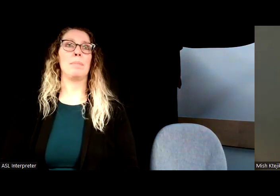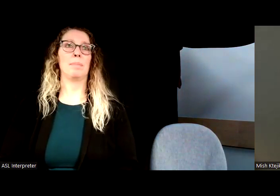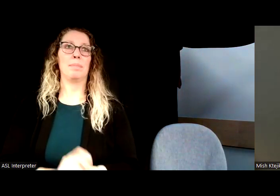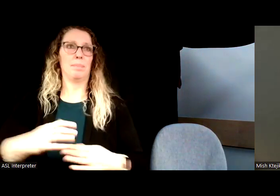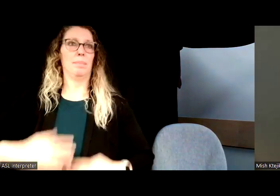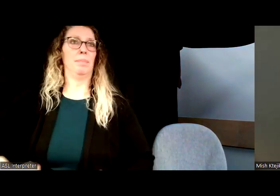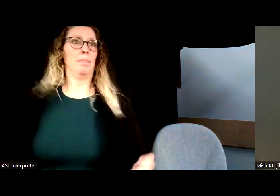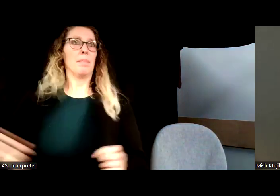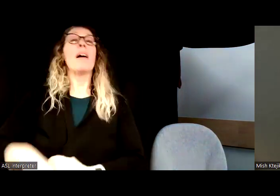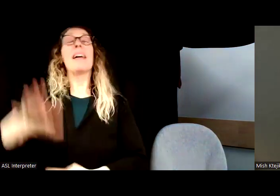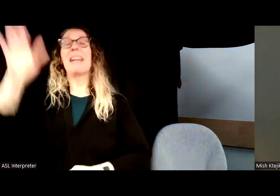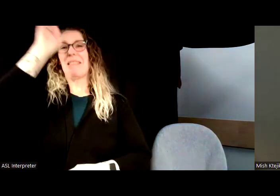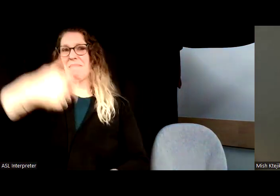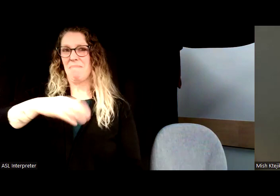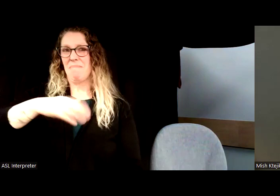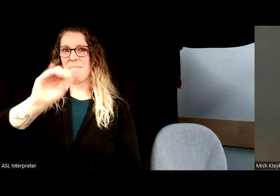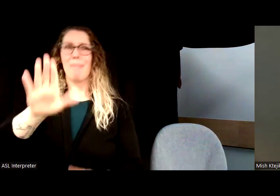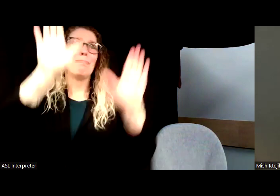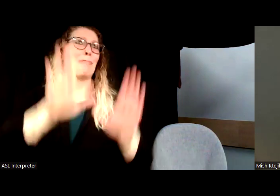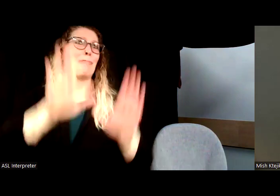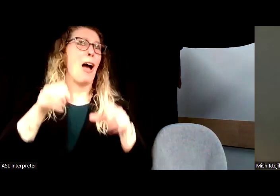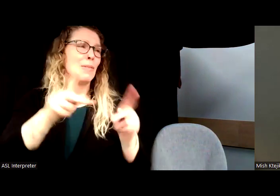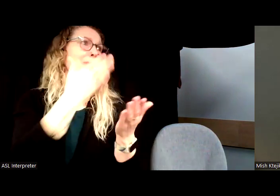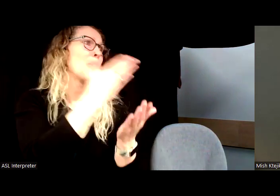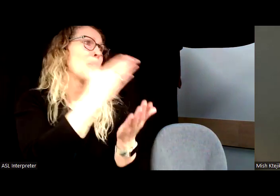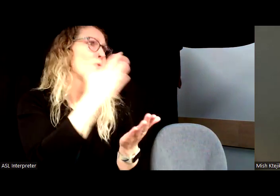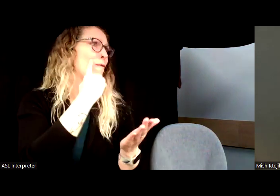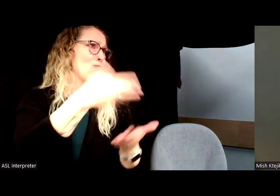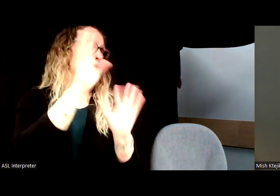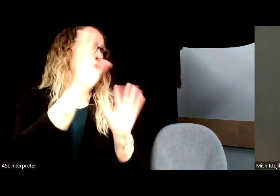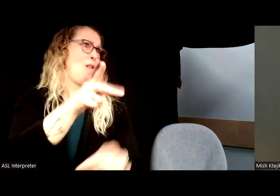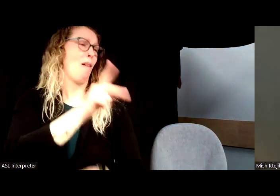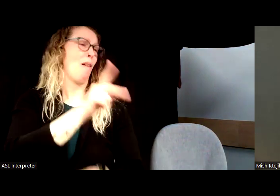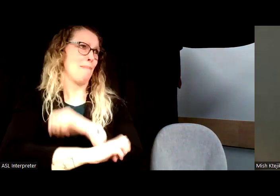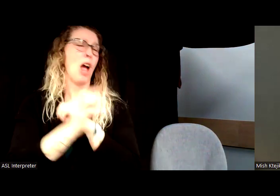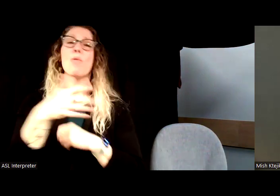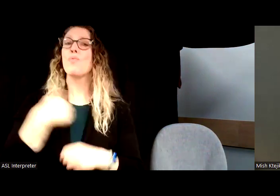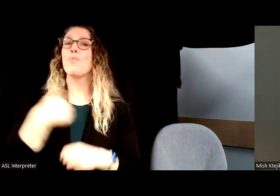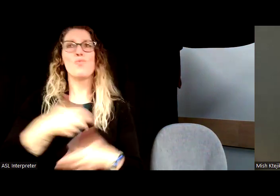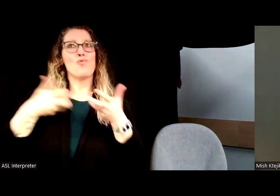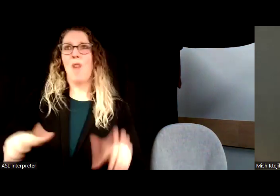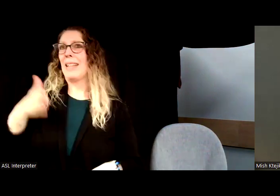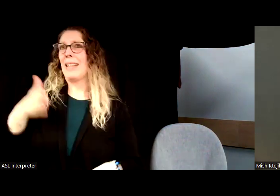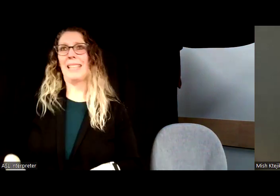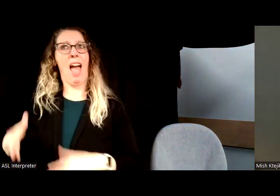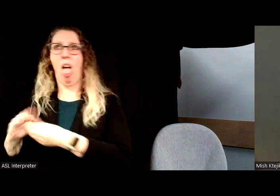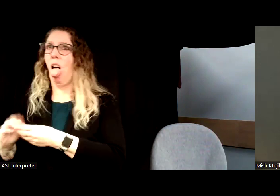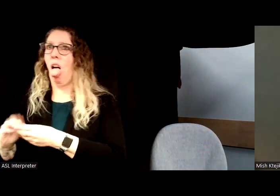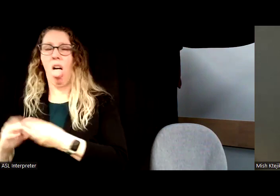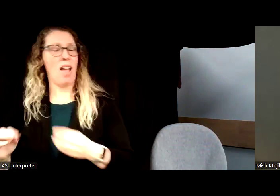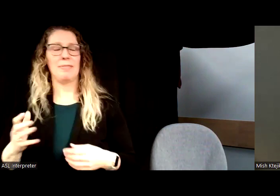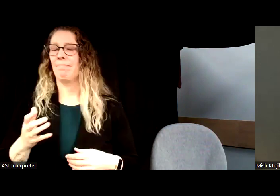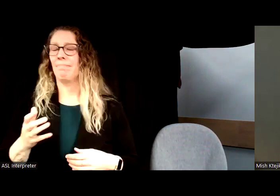Yes, Bob? This is Bob. This is a great opportunity. Thanks for bringing that up, Eric. We don't want to have side conversations of